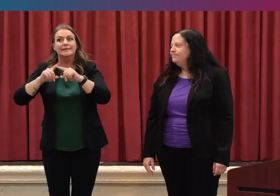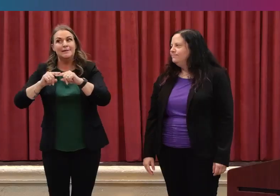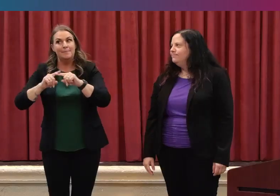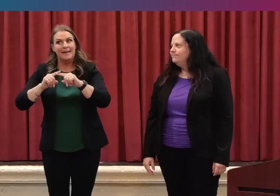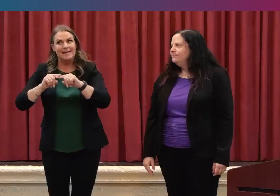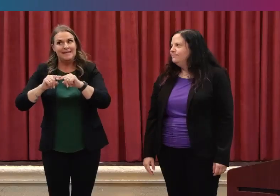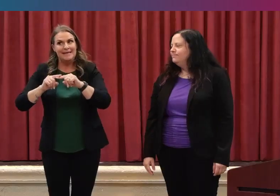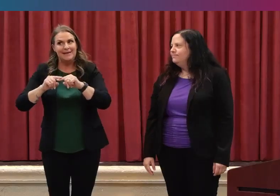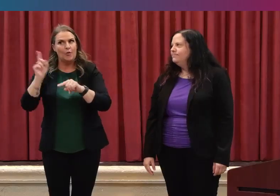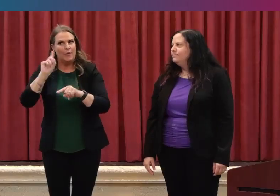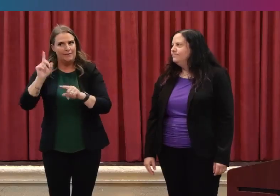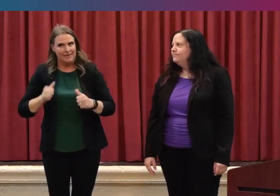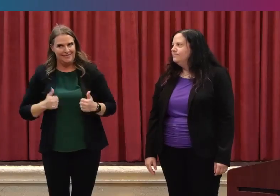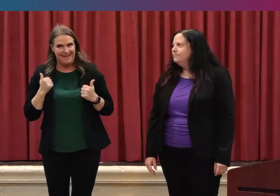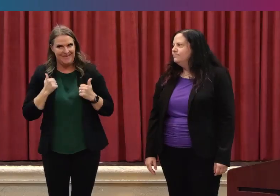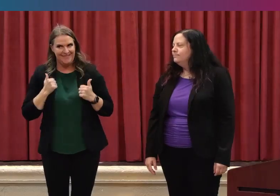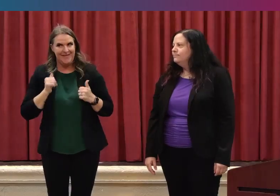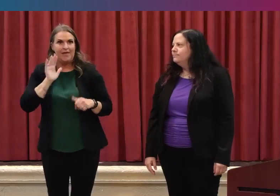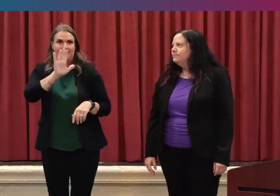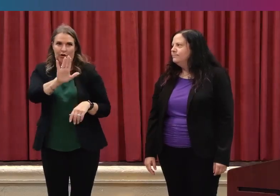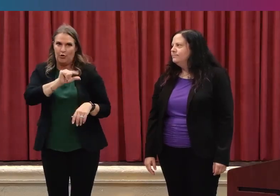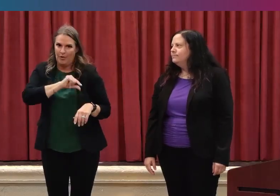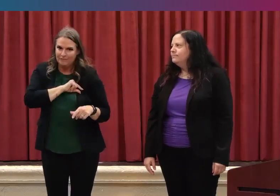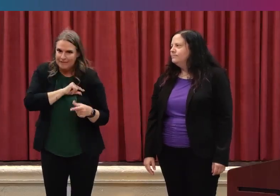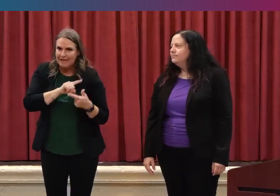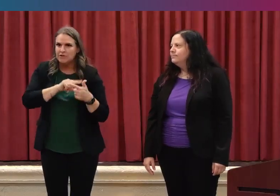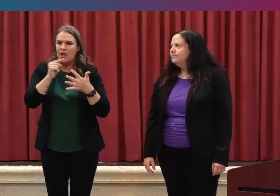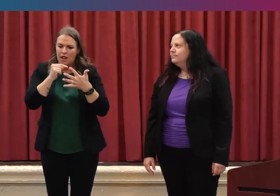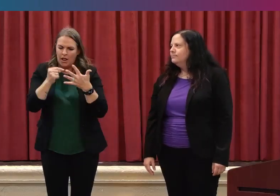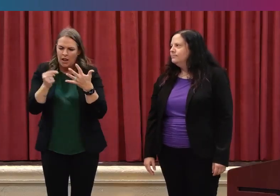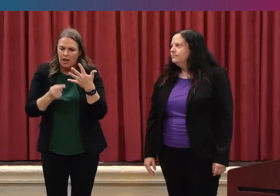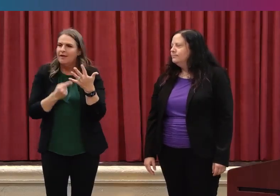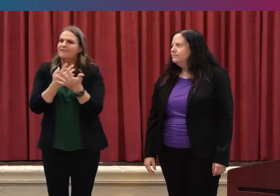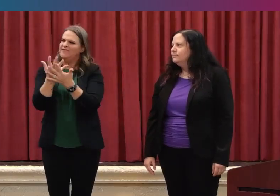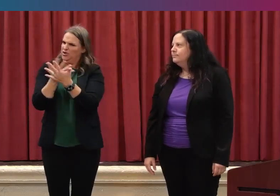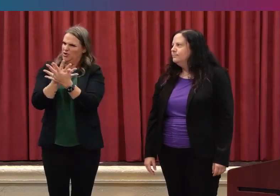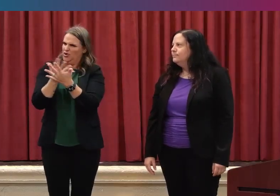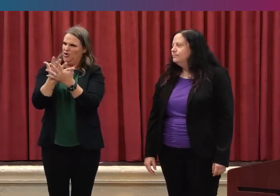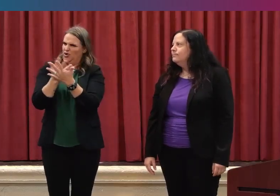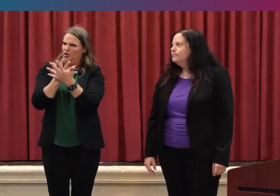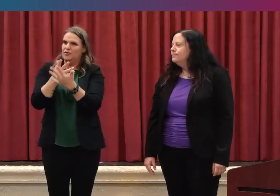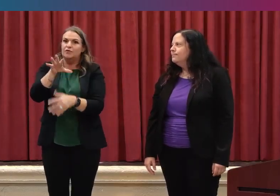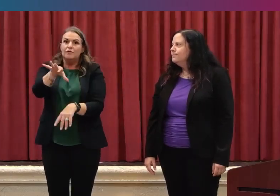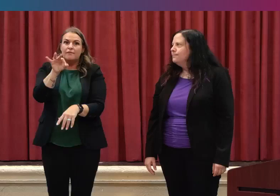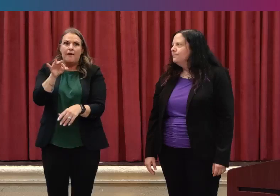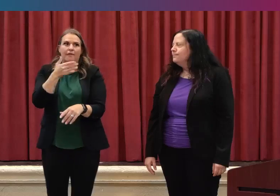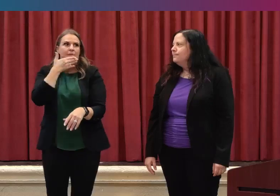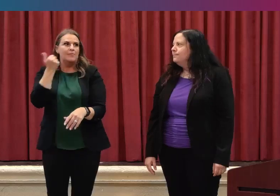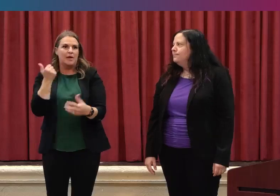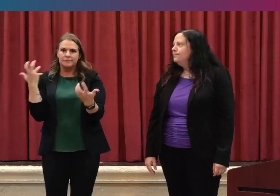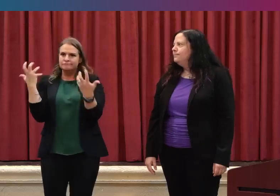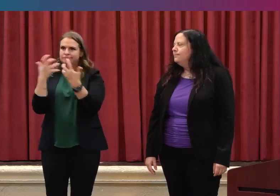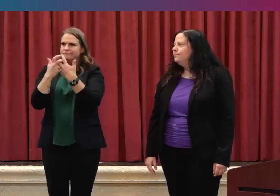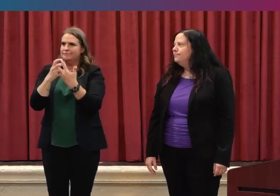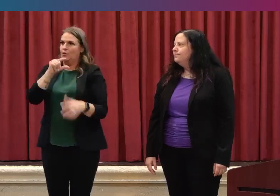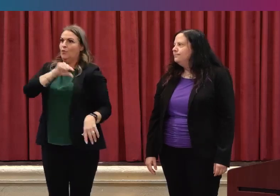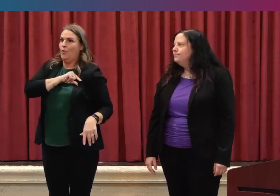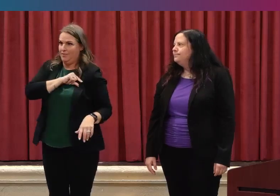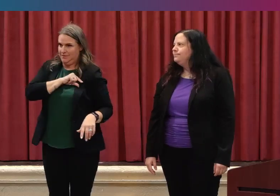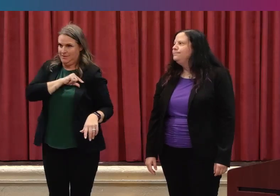250 interpreters on our list, and then again, depending where they live, their qualifications, they are filtered out